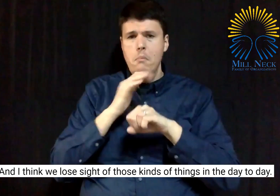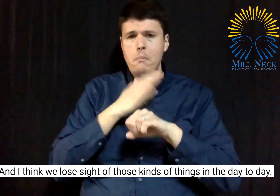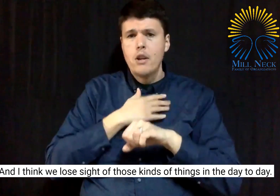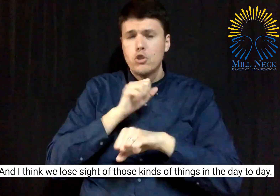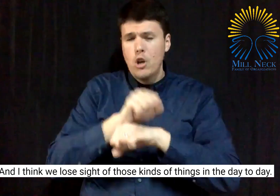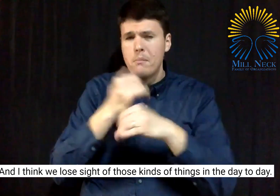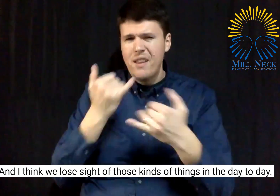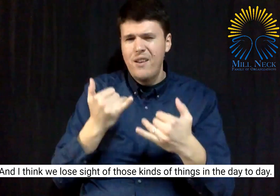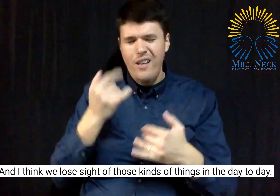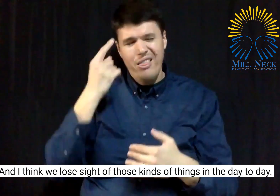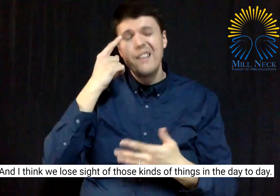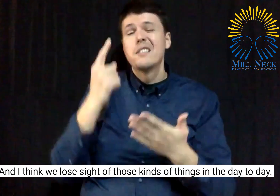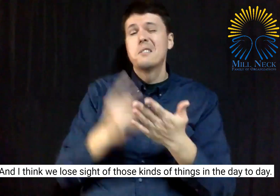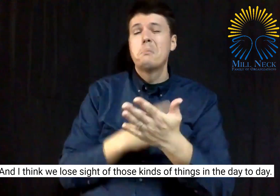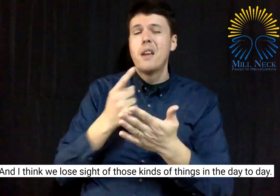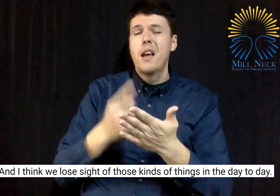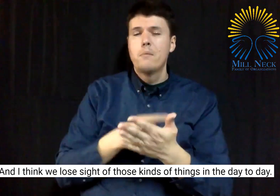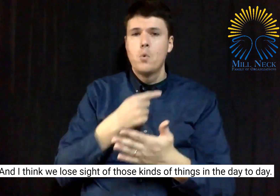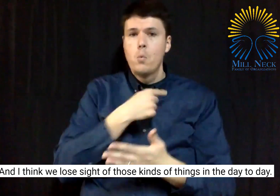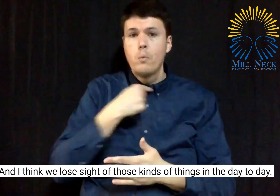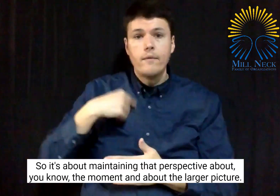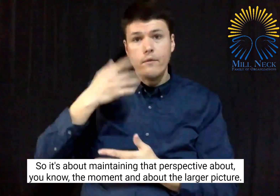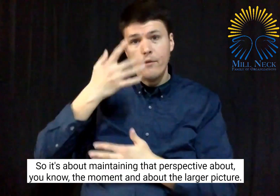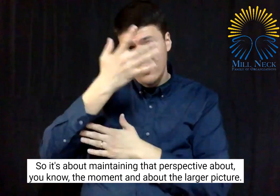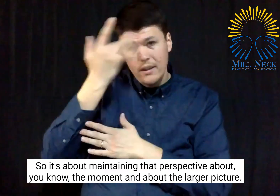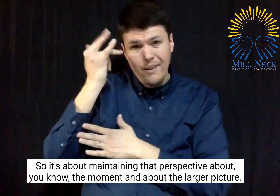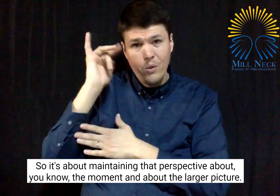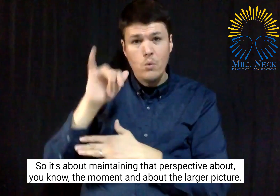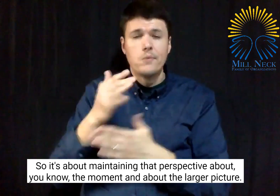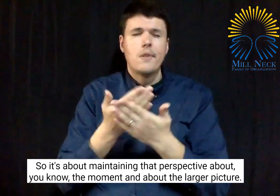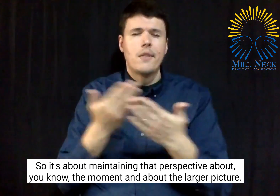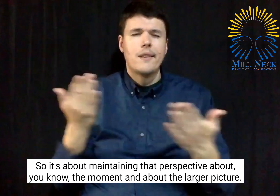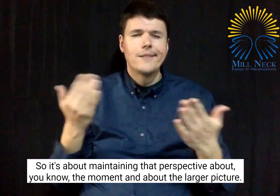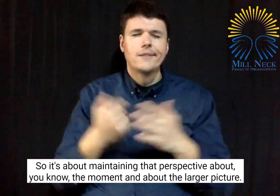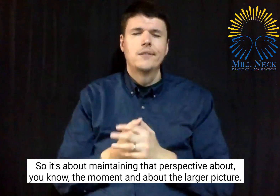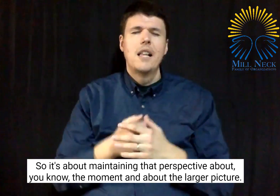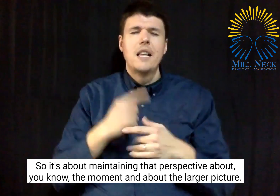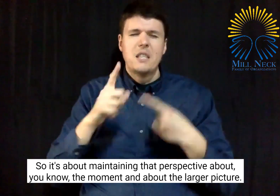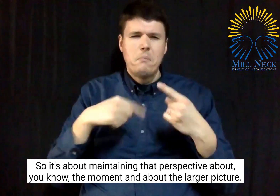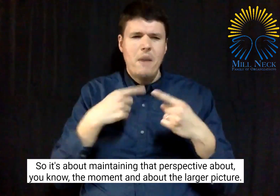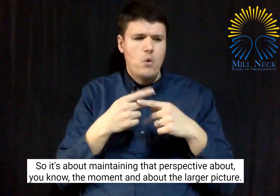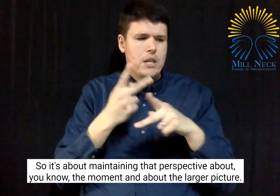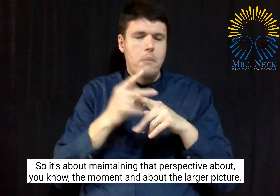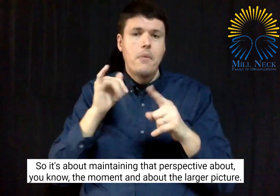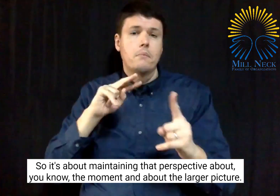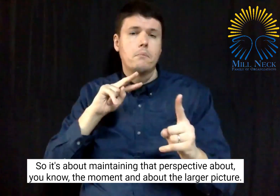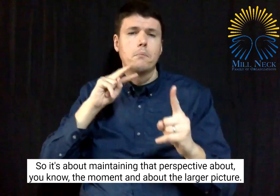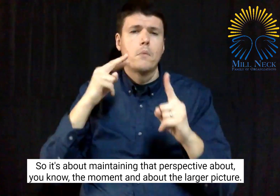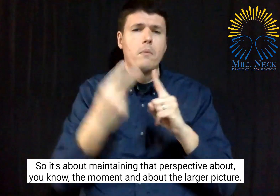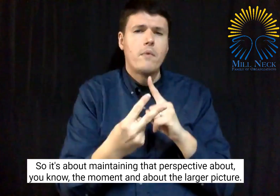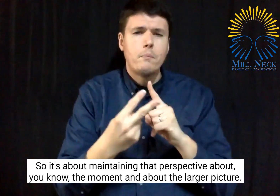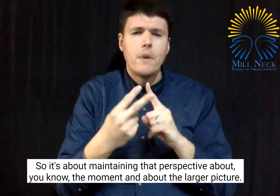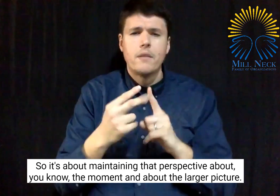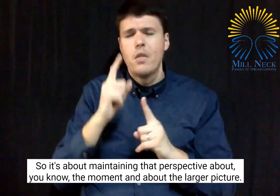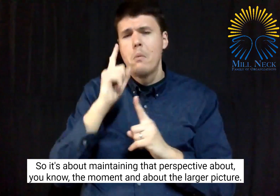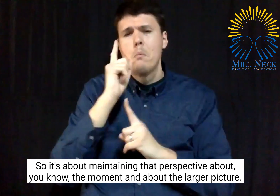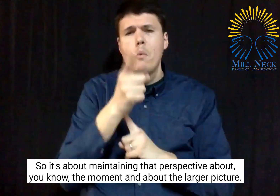sight of those kinds of things in the day-to-day. So it's about maintaining that perspective about, the moment and about the larger